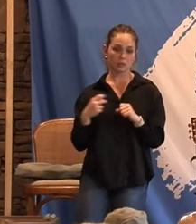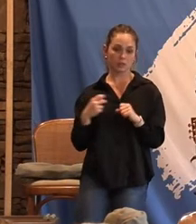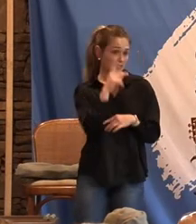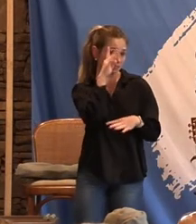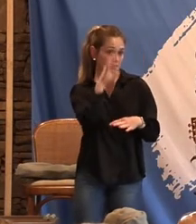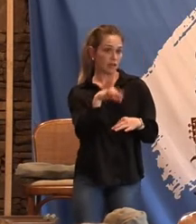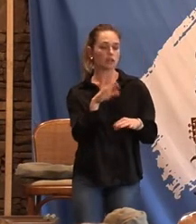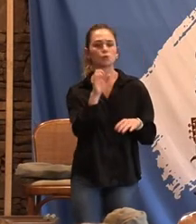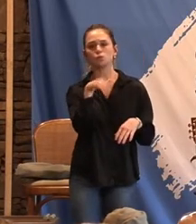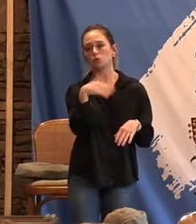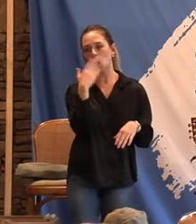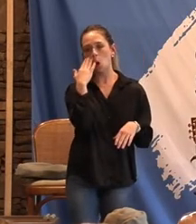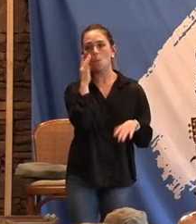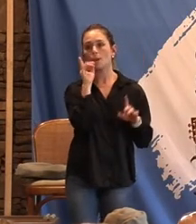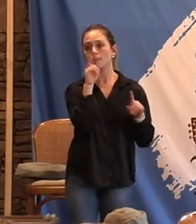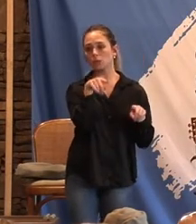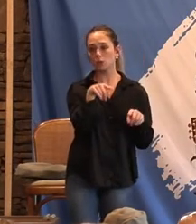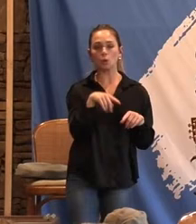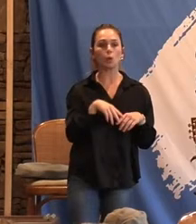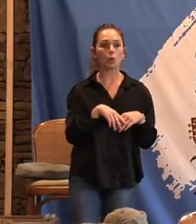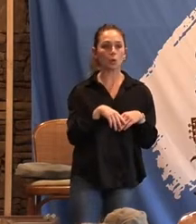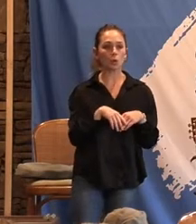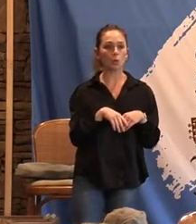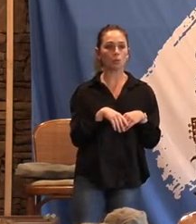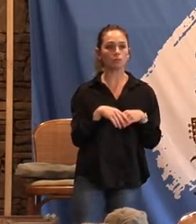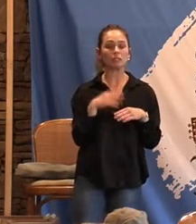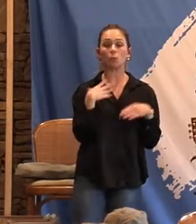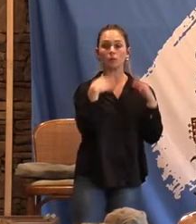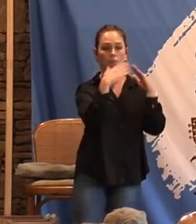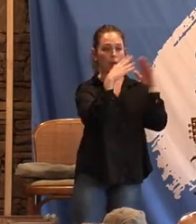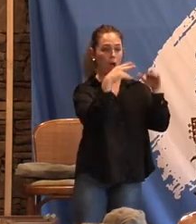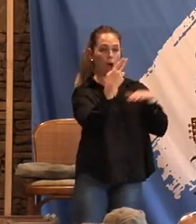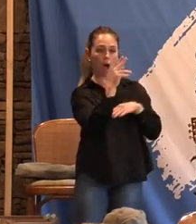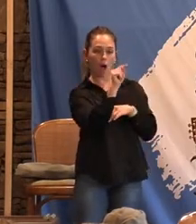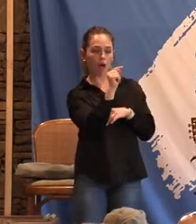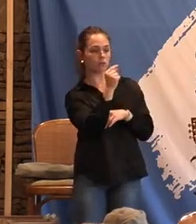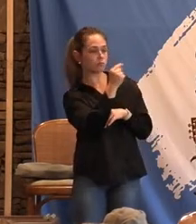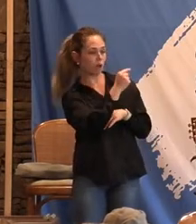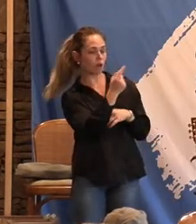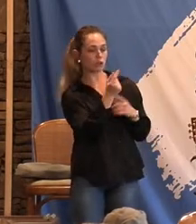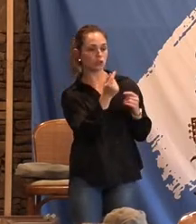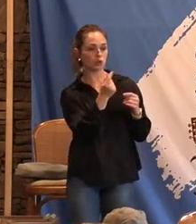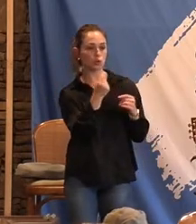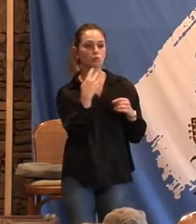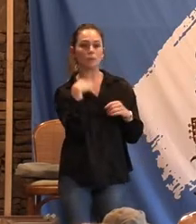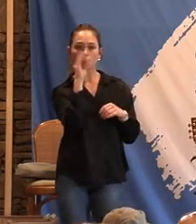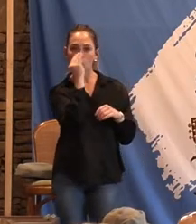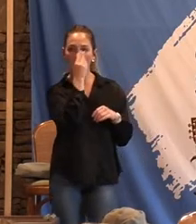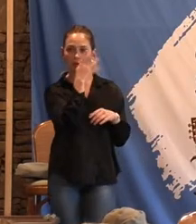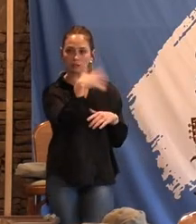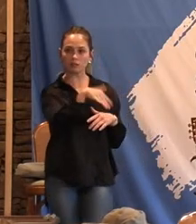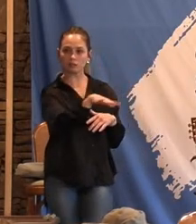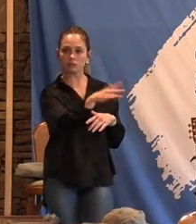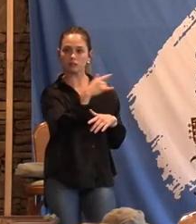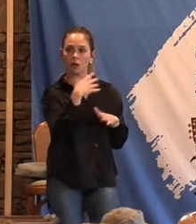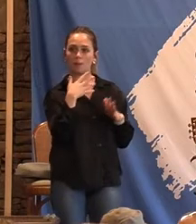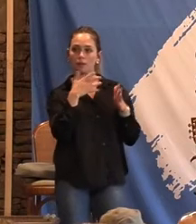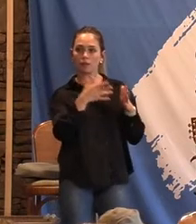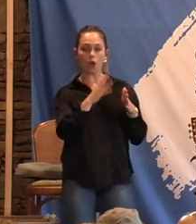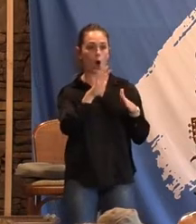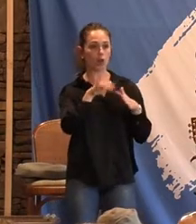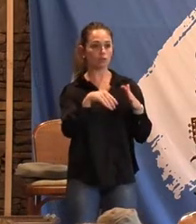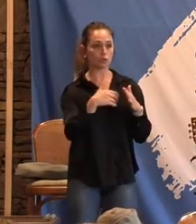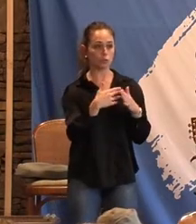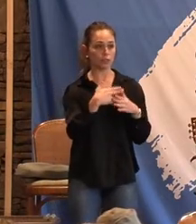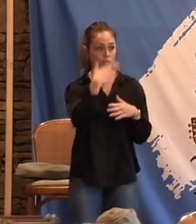decided, I'm going to go today in the back of a hut, and I'm going to do some gardening. Now, I'm going to leave all of you here